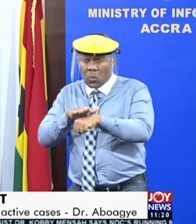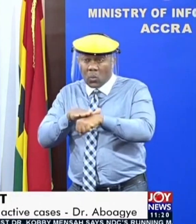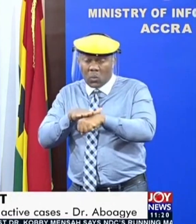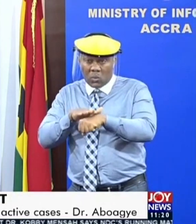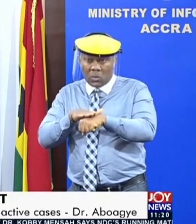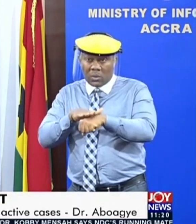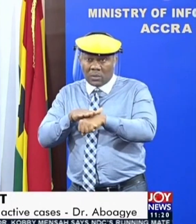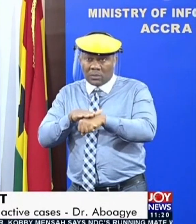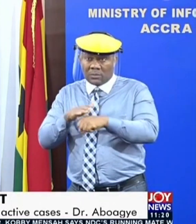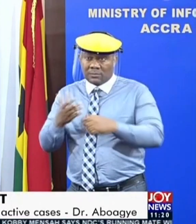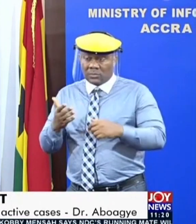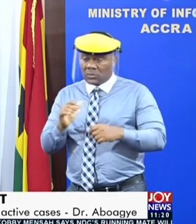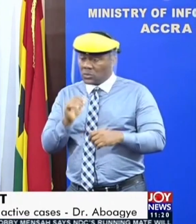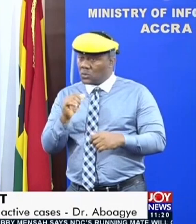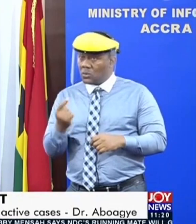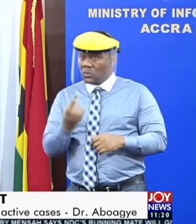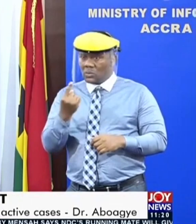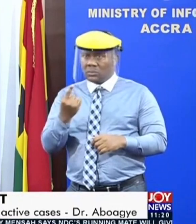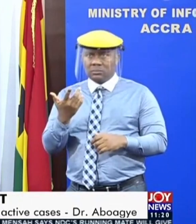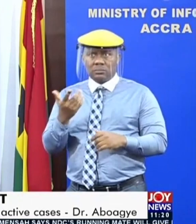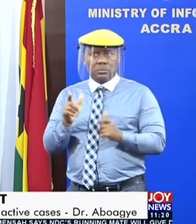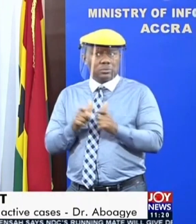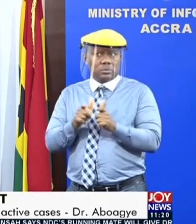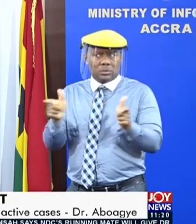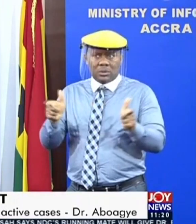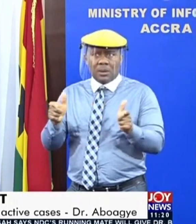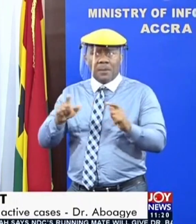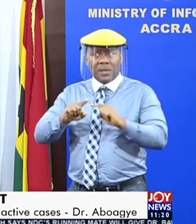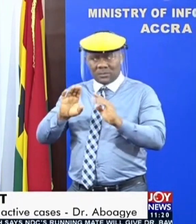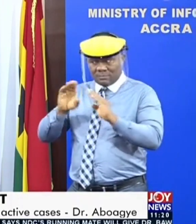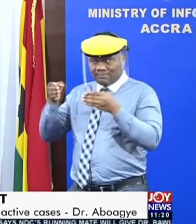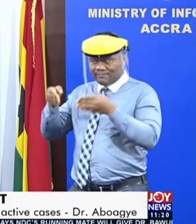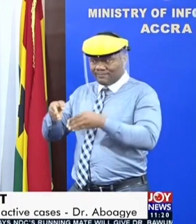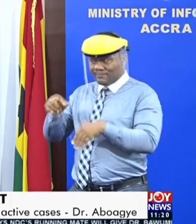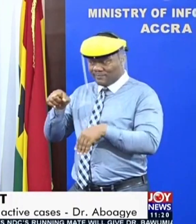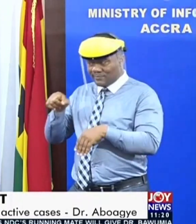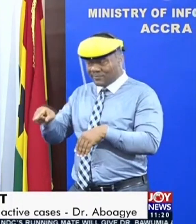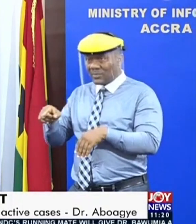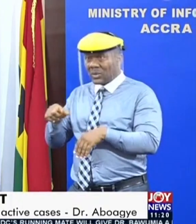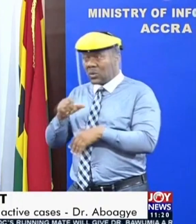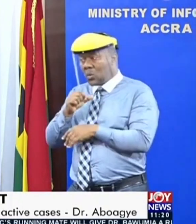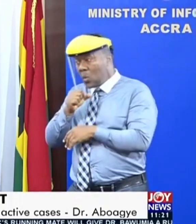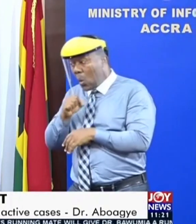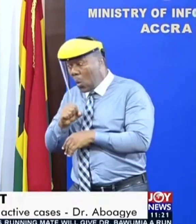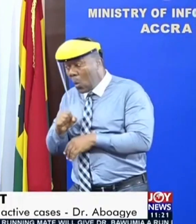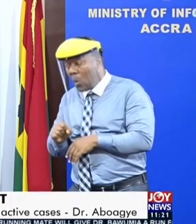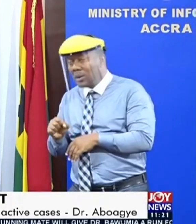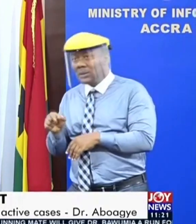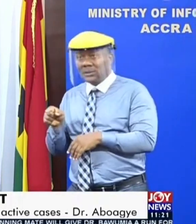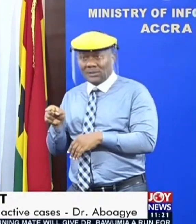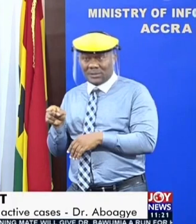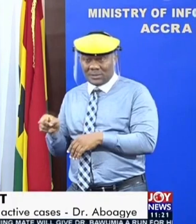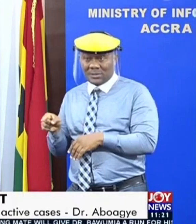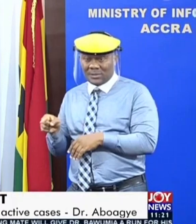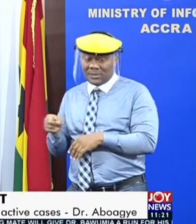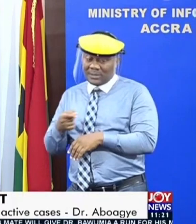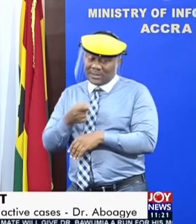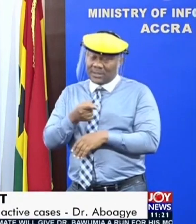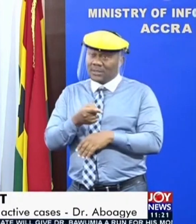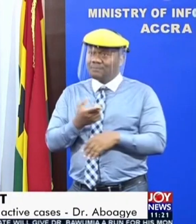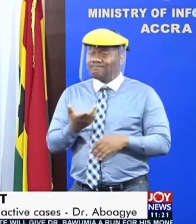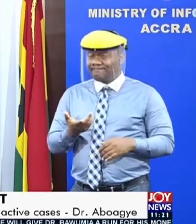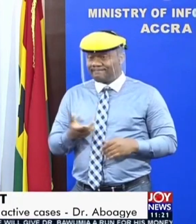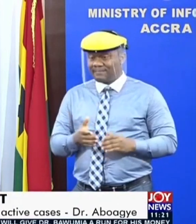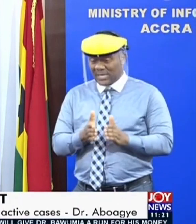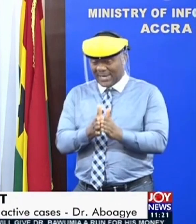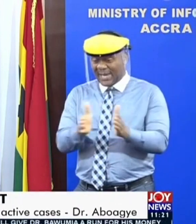to not only to everybody, but more specifically to this group of people who stand at higher risk of contracting